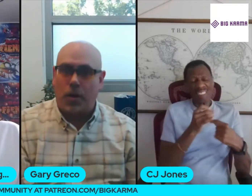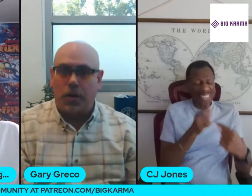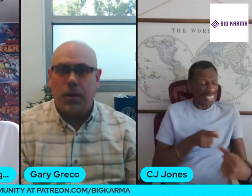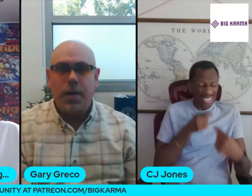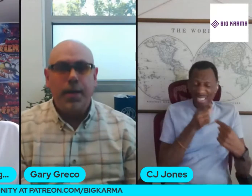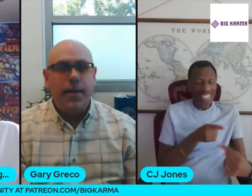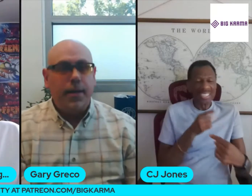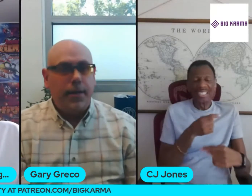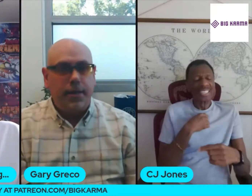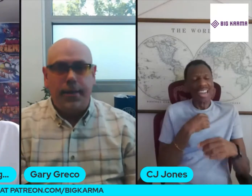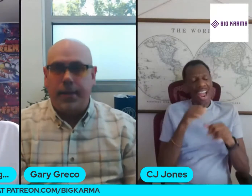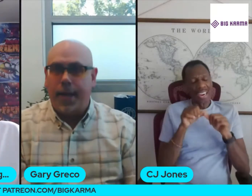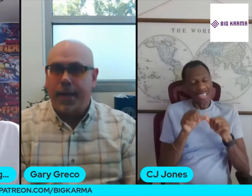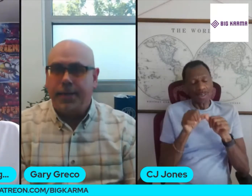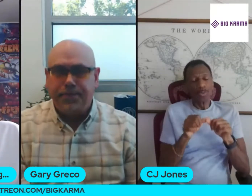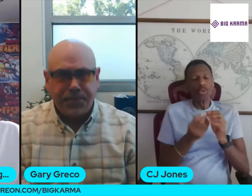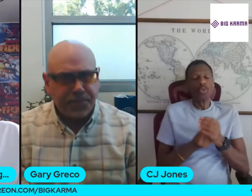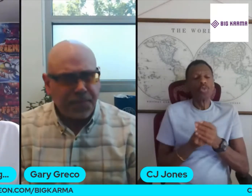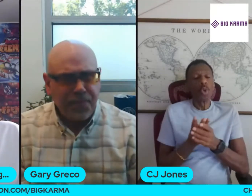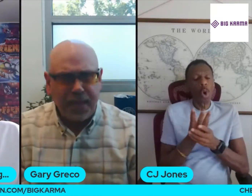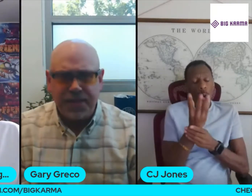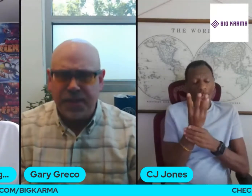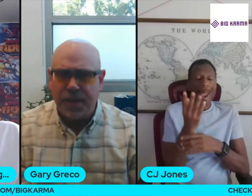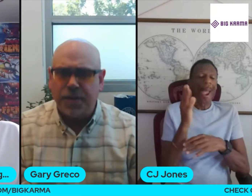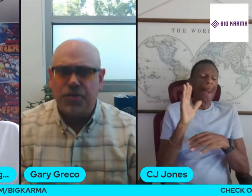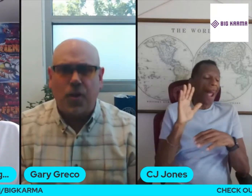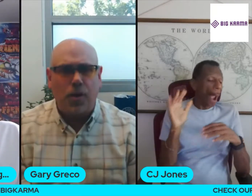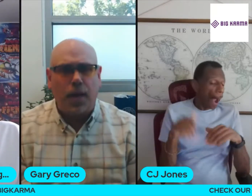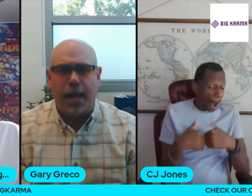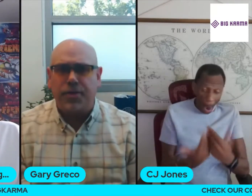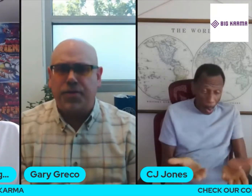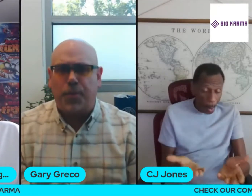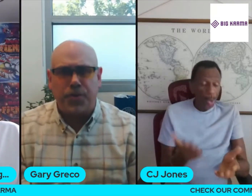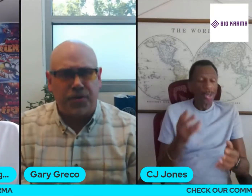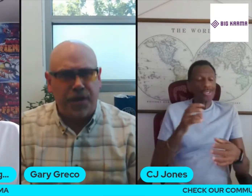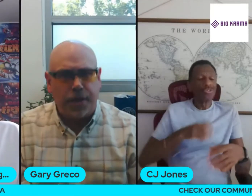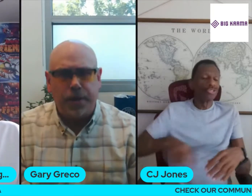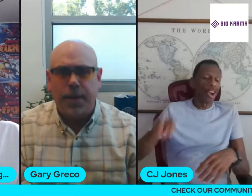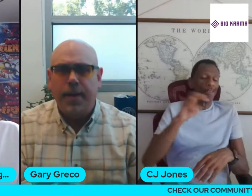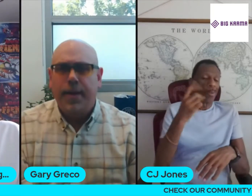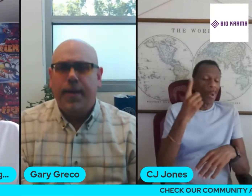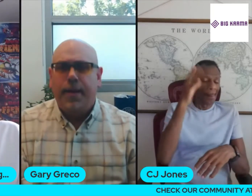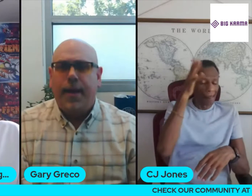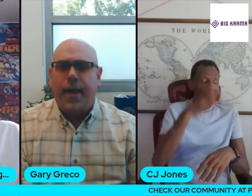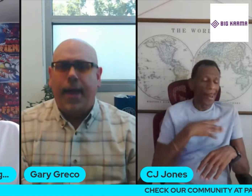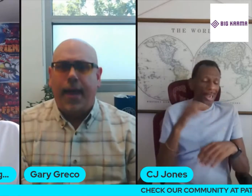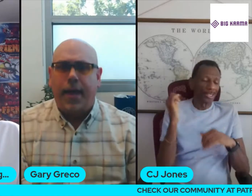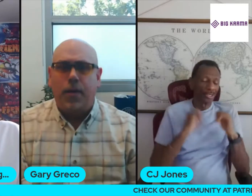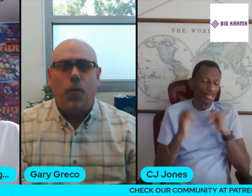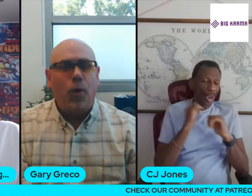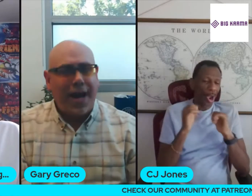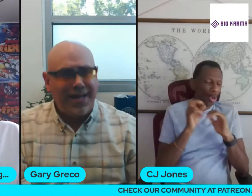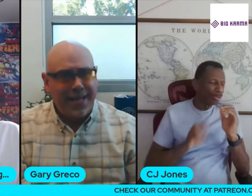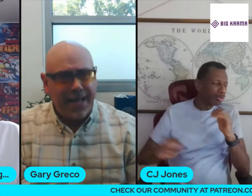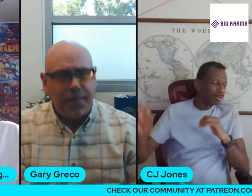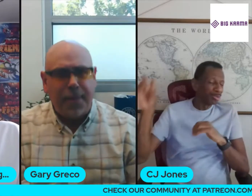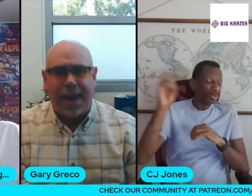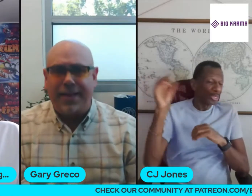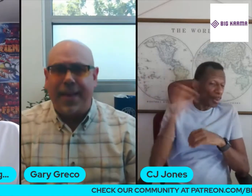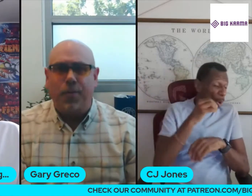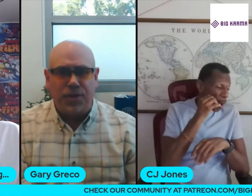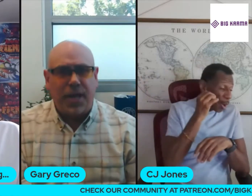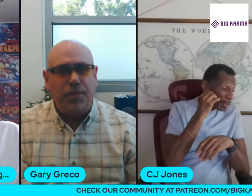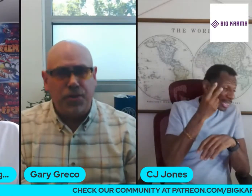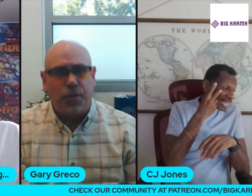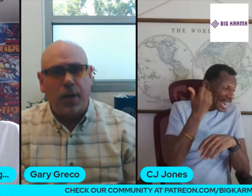a struggle. And instead of the struggle, I just persevered. And what I did